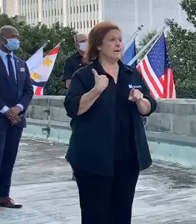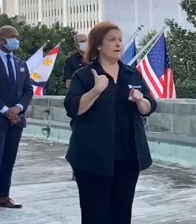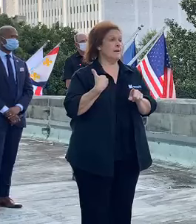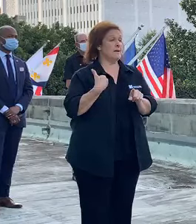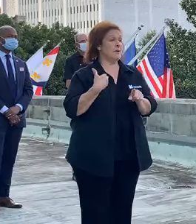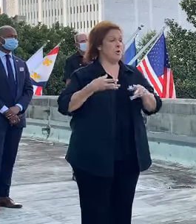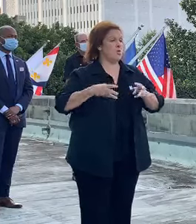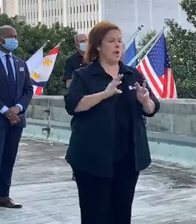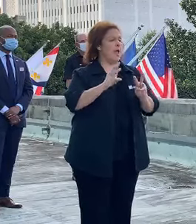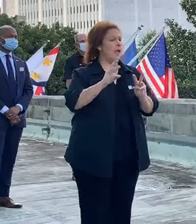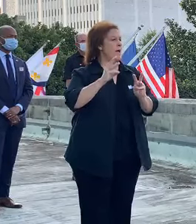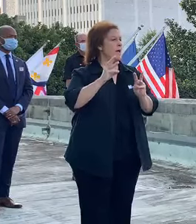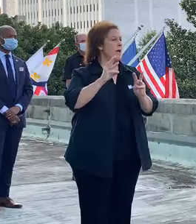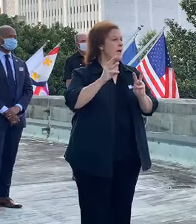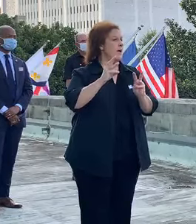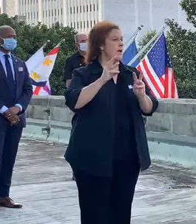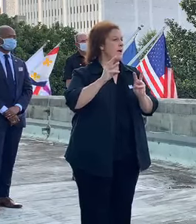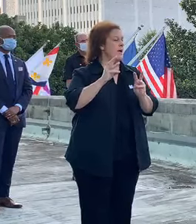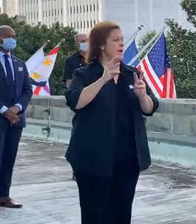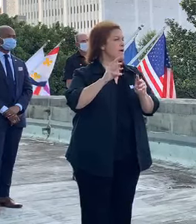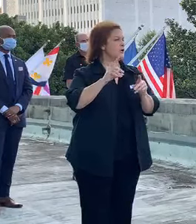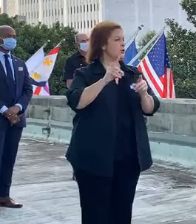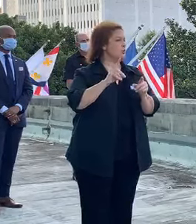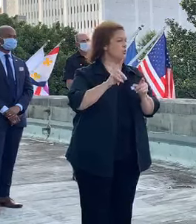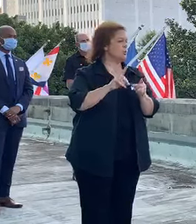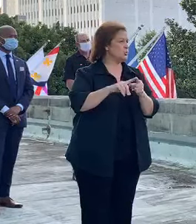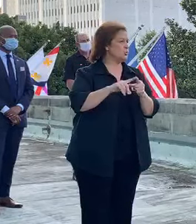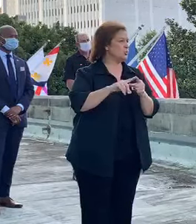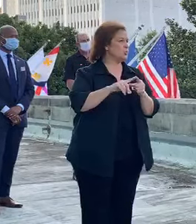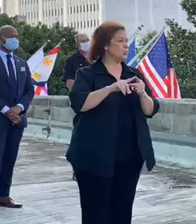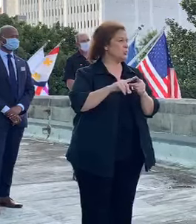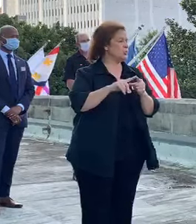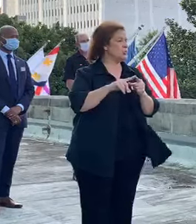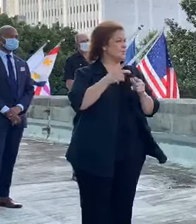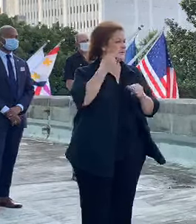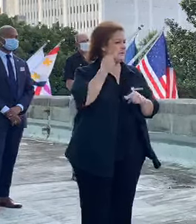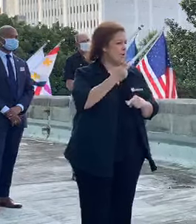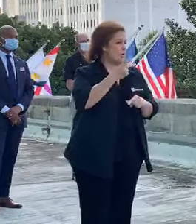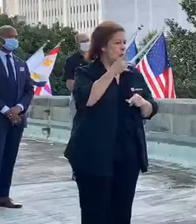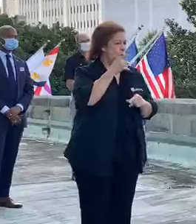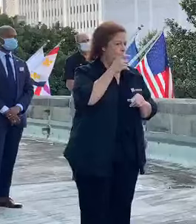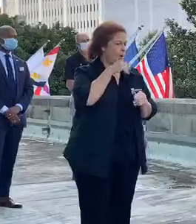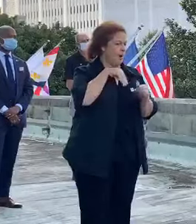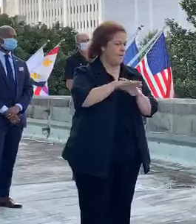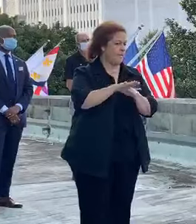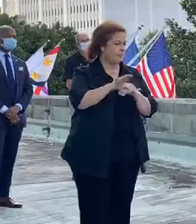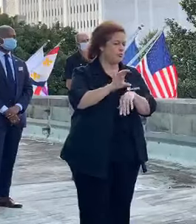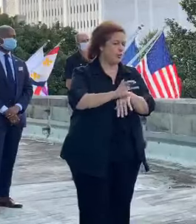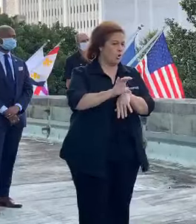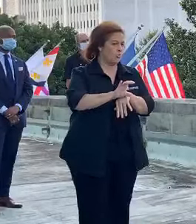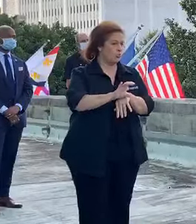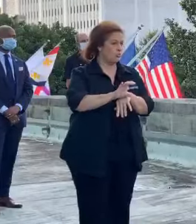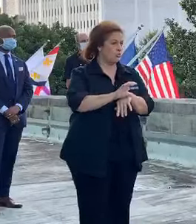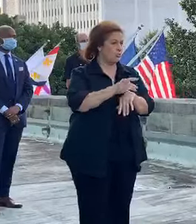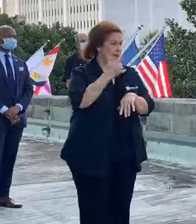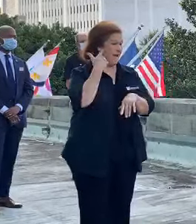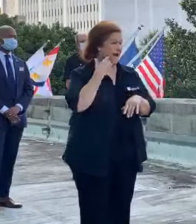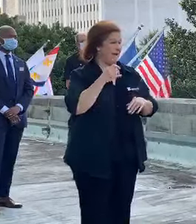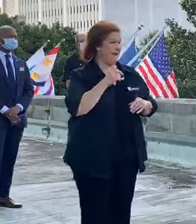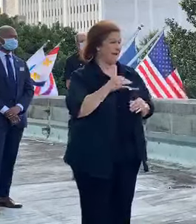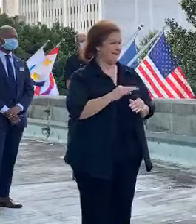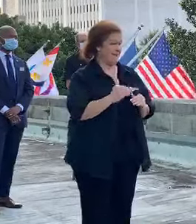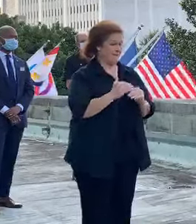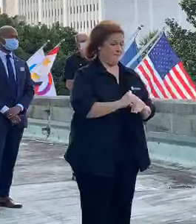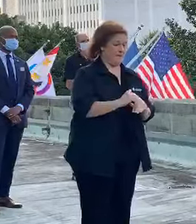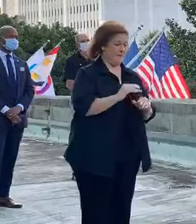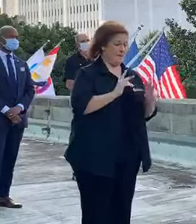determining or tracking who's coming to church with a limited capacity, right? And it can't